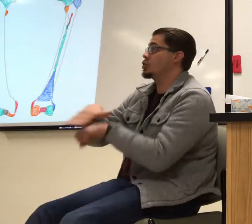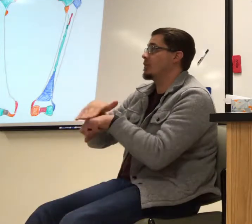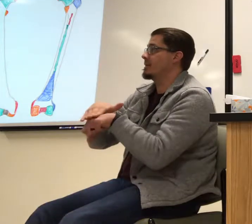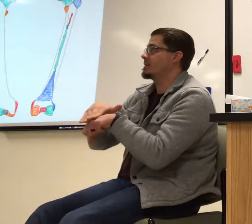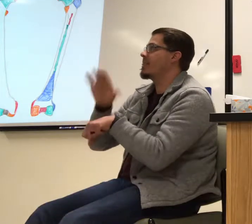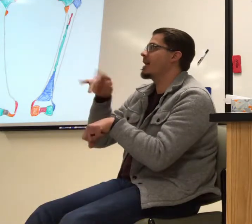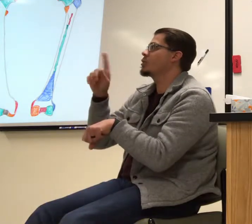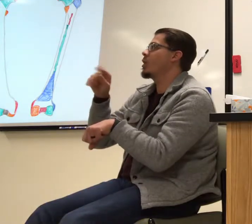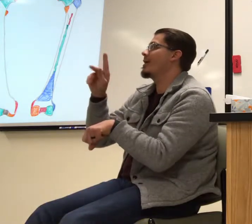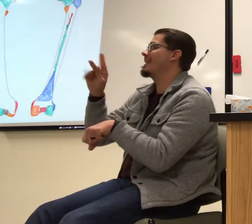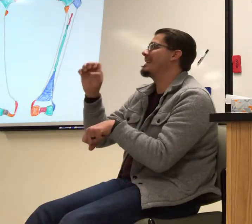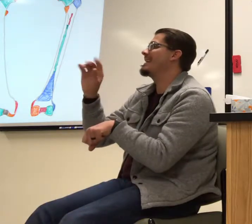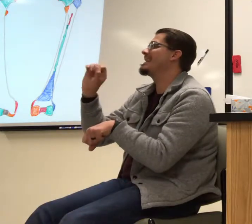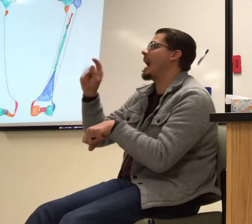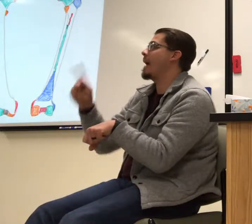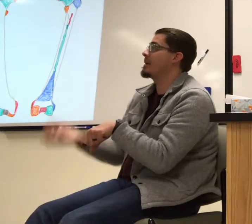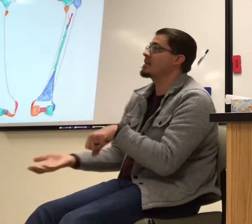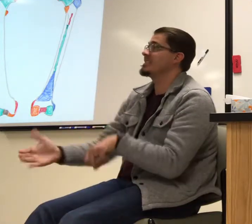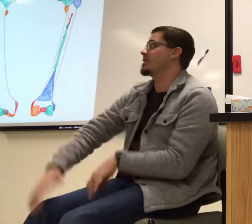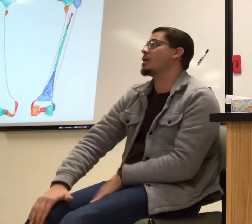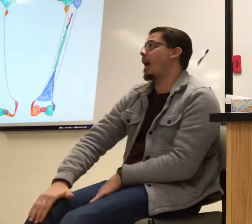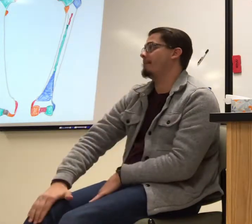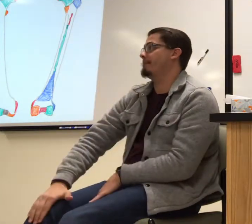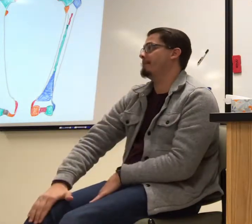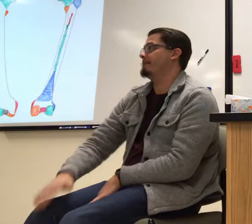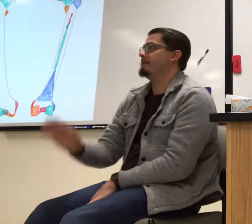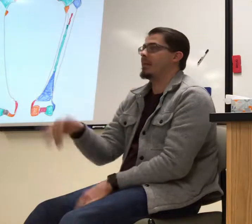Patella, kneecaps,